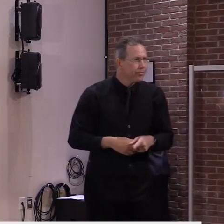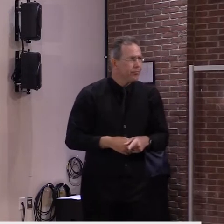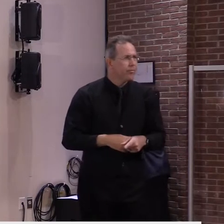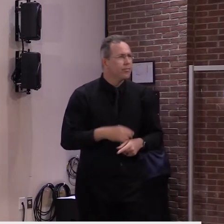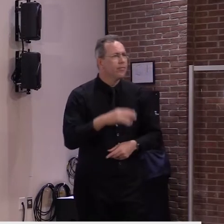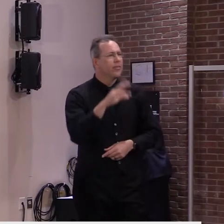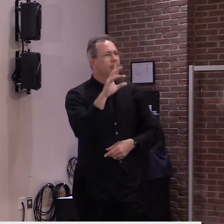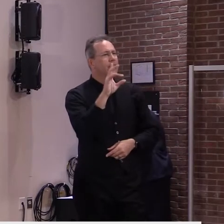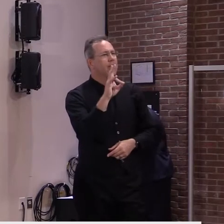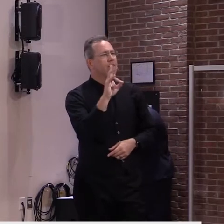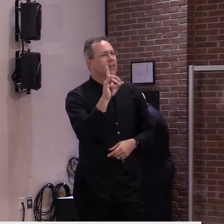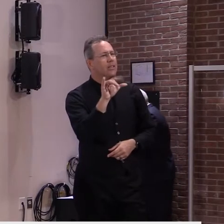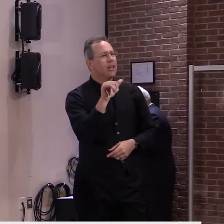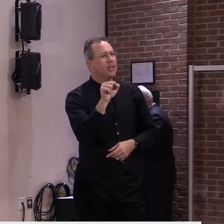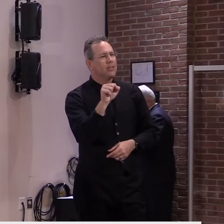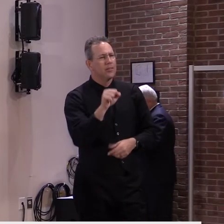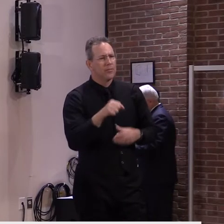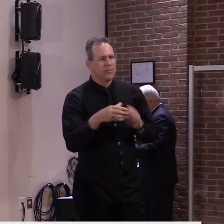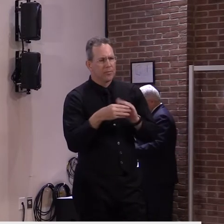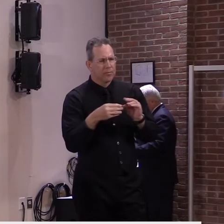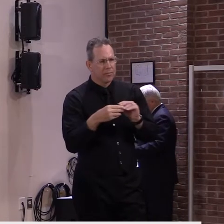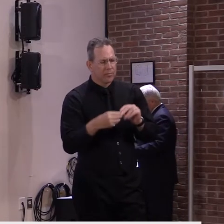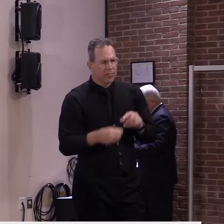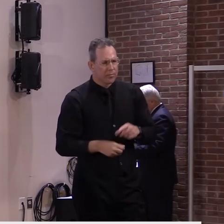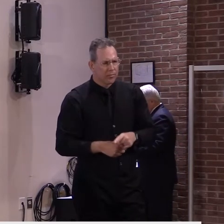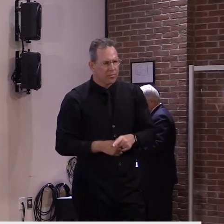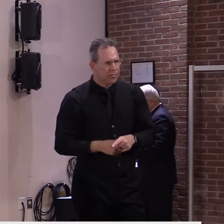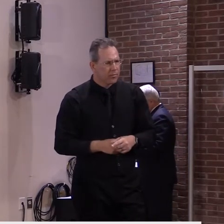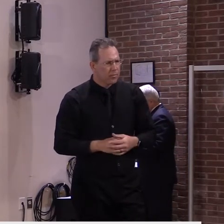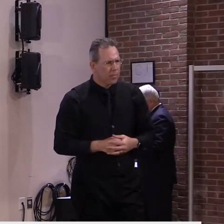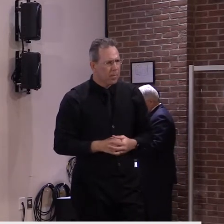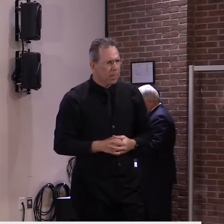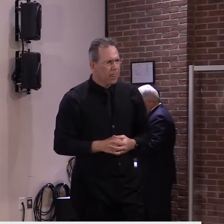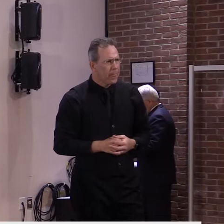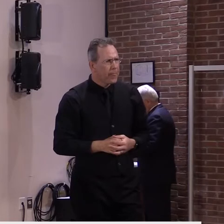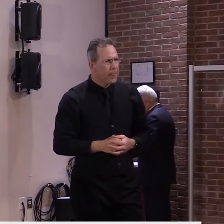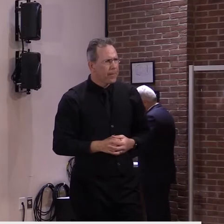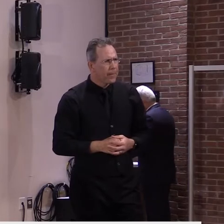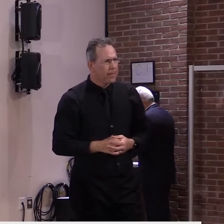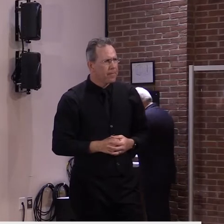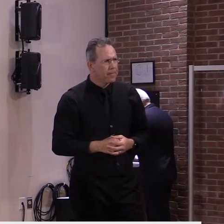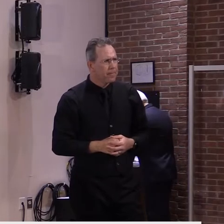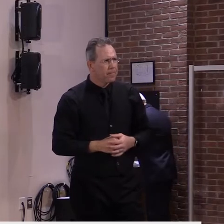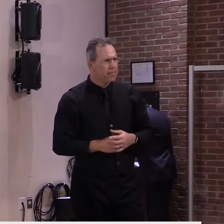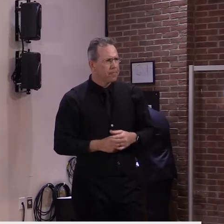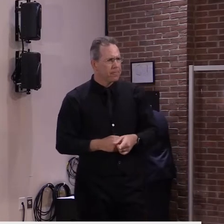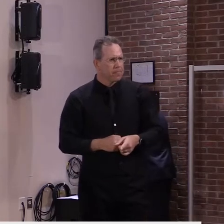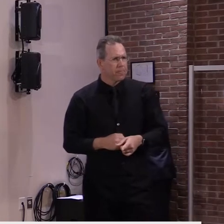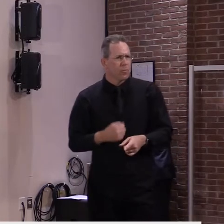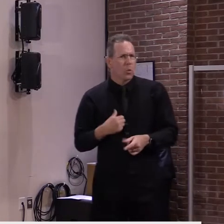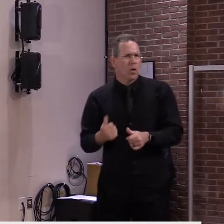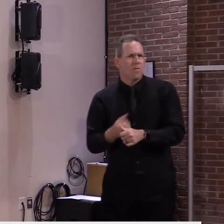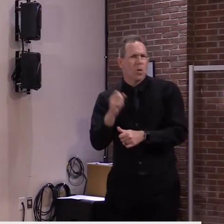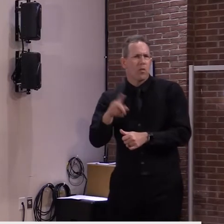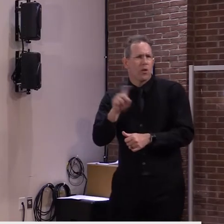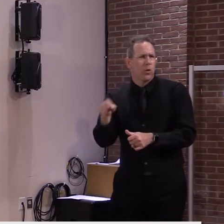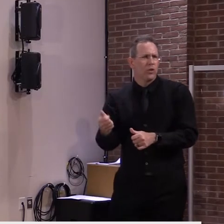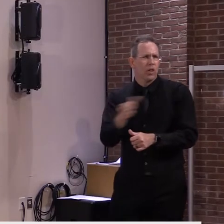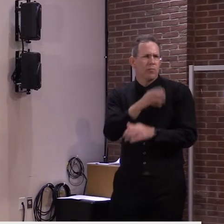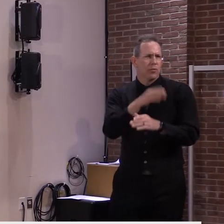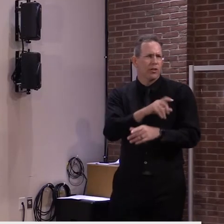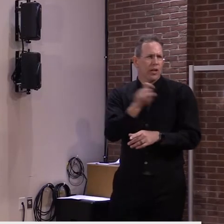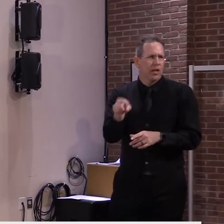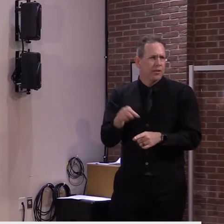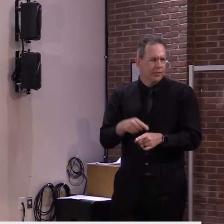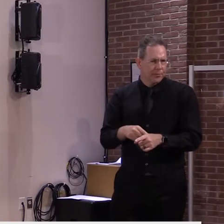Hi there. First, following up on the question about municipalities and mask mandates, Governor, I'm wondering if it's your position that municipalities